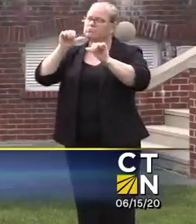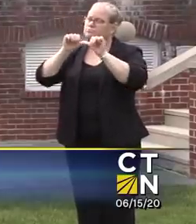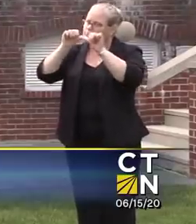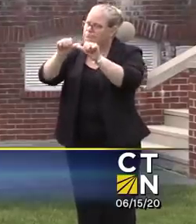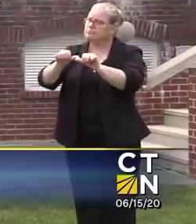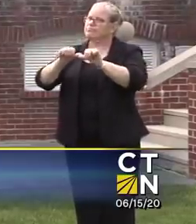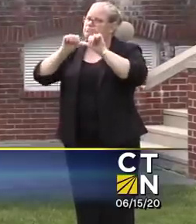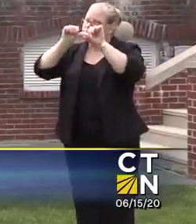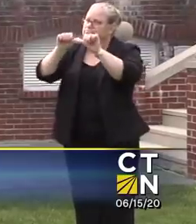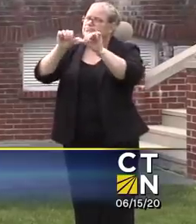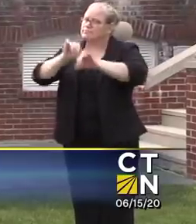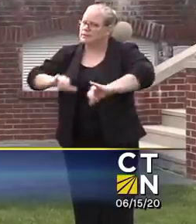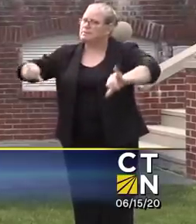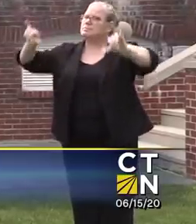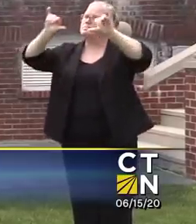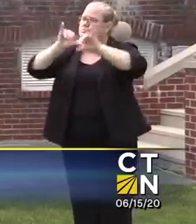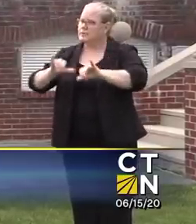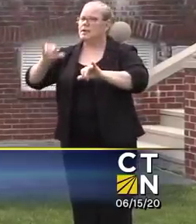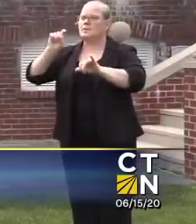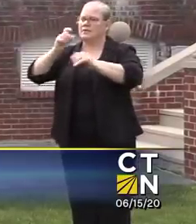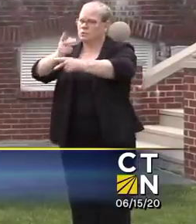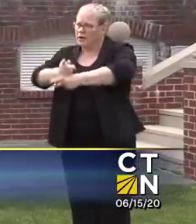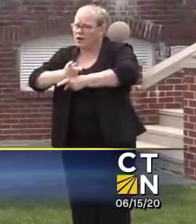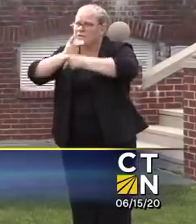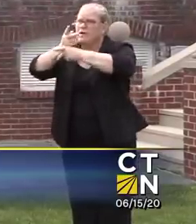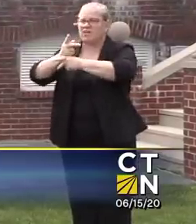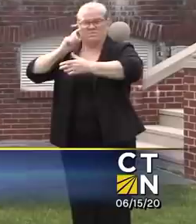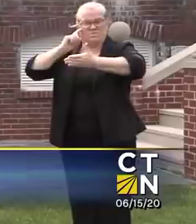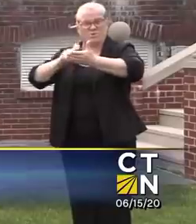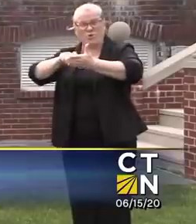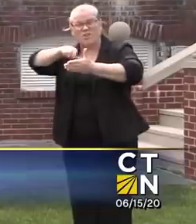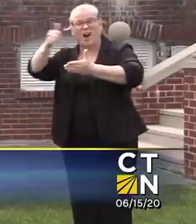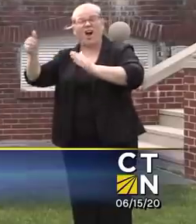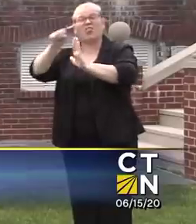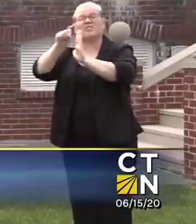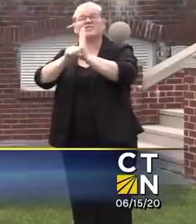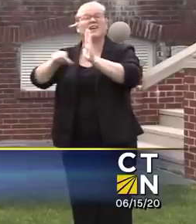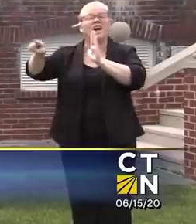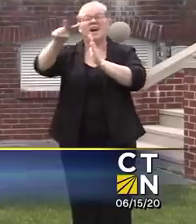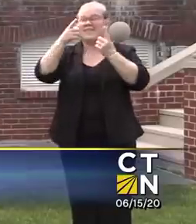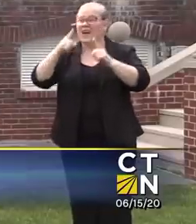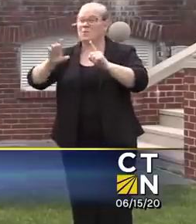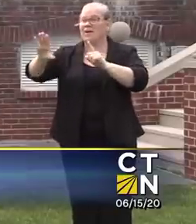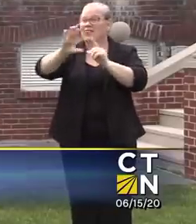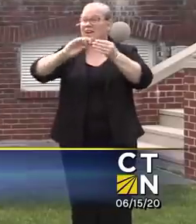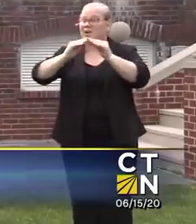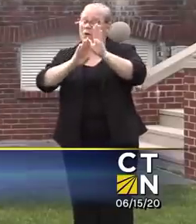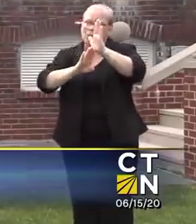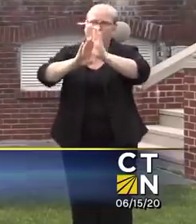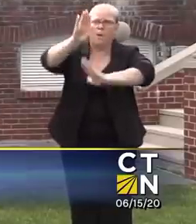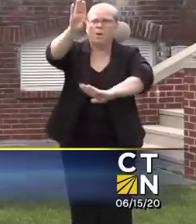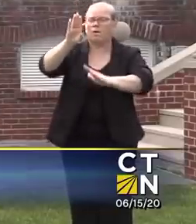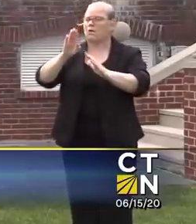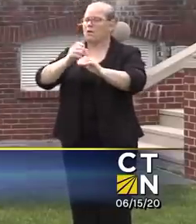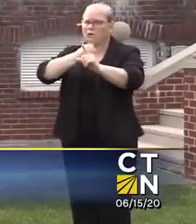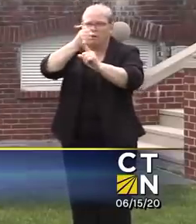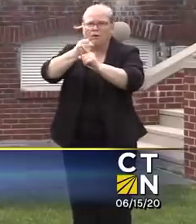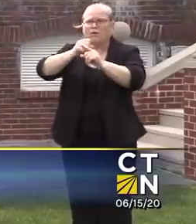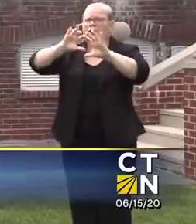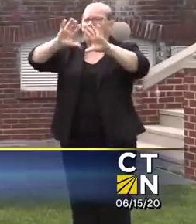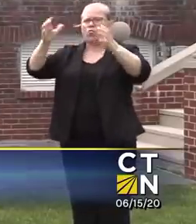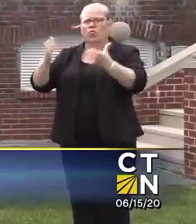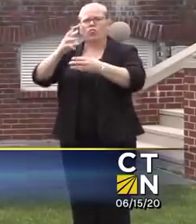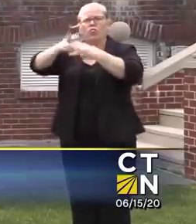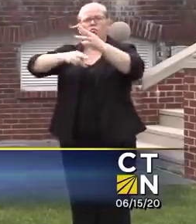flare-ups around the rest of the country, around the rest of the world. China just had to close up a number of their schools again. I don't want that happening